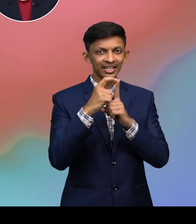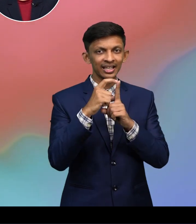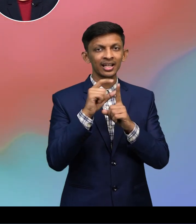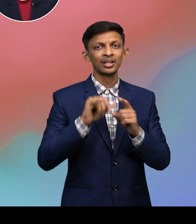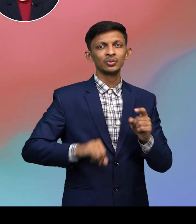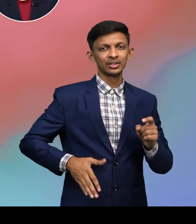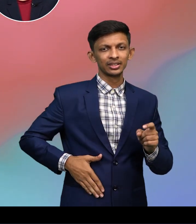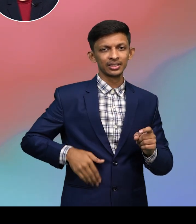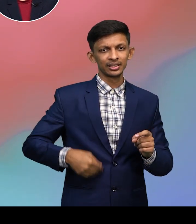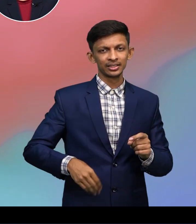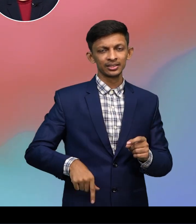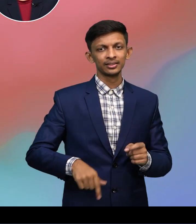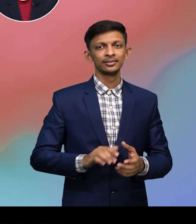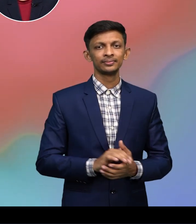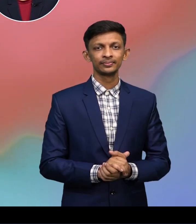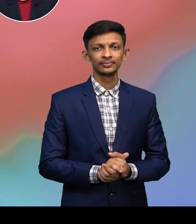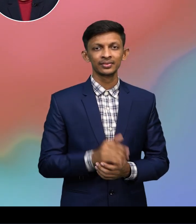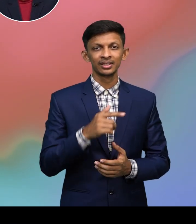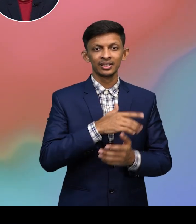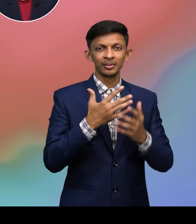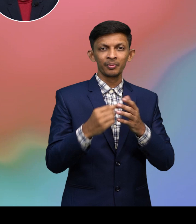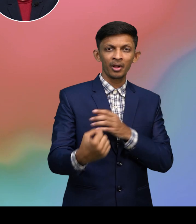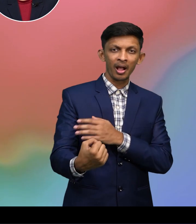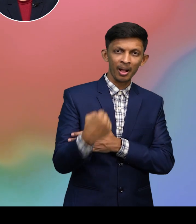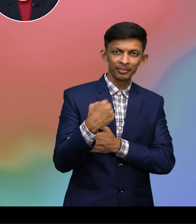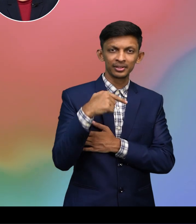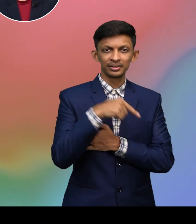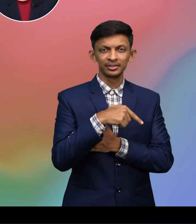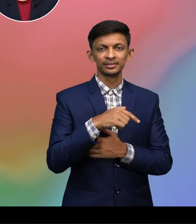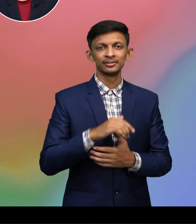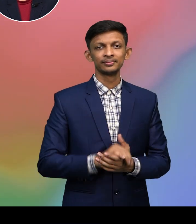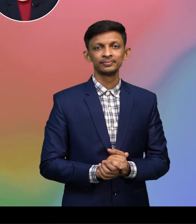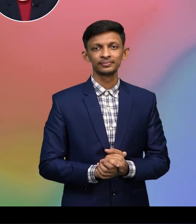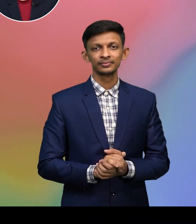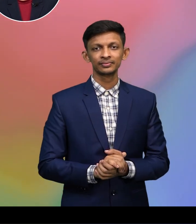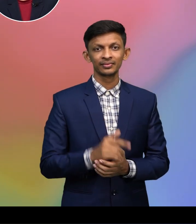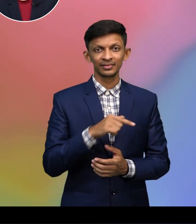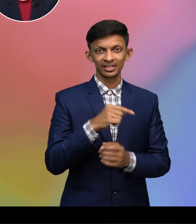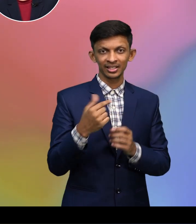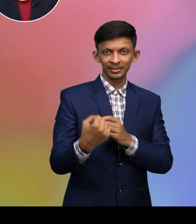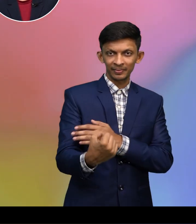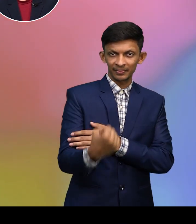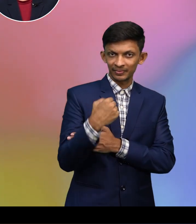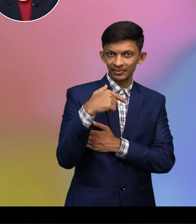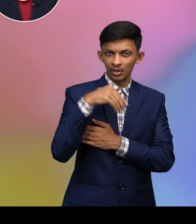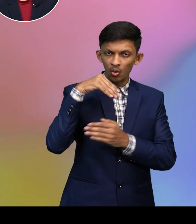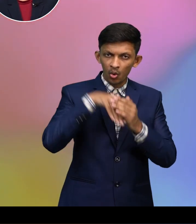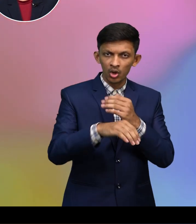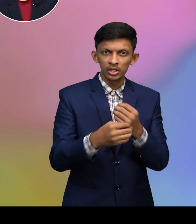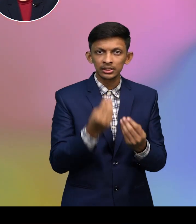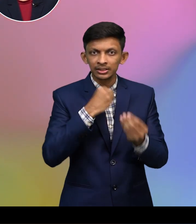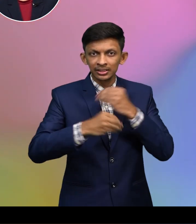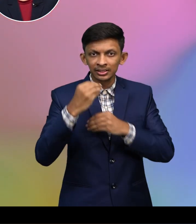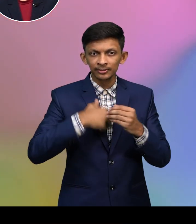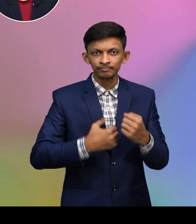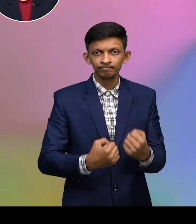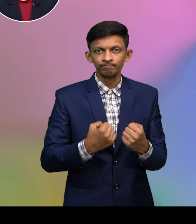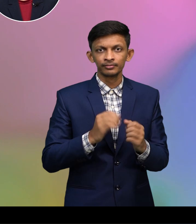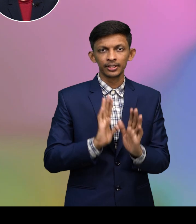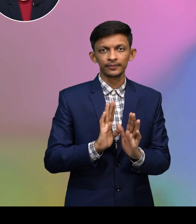increases the volume of water in the blood. Hence, more urine is excreted.